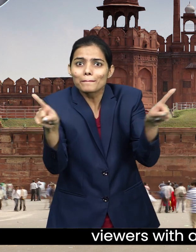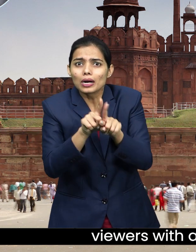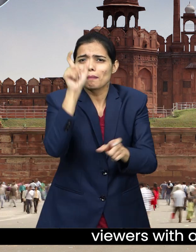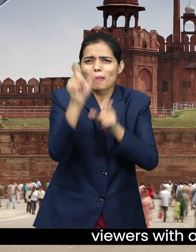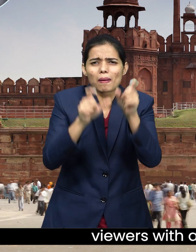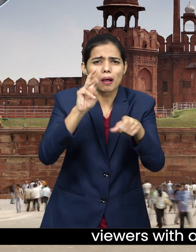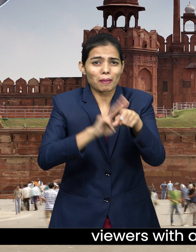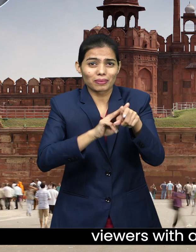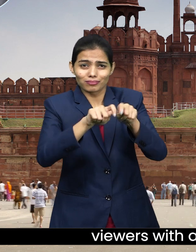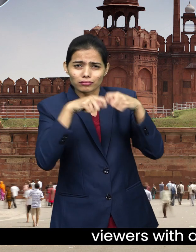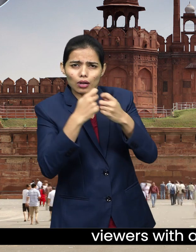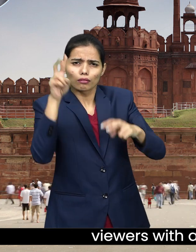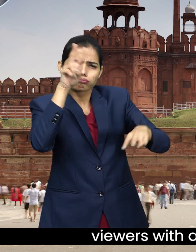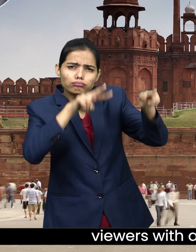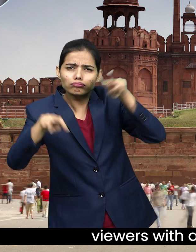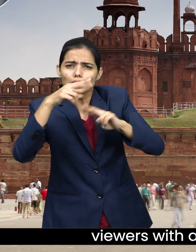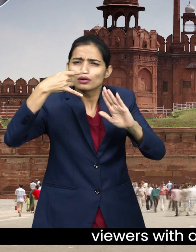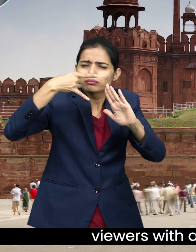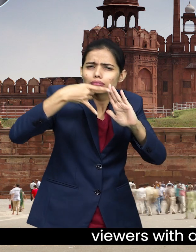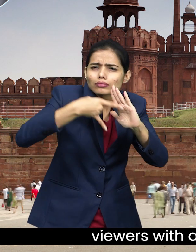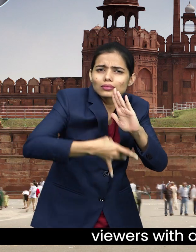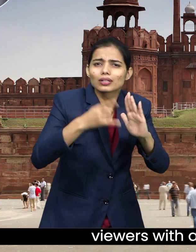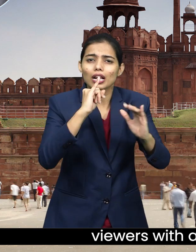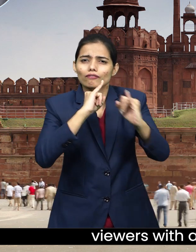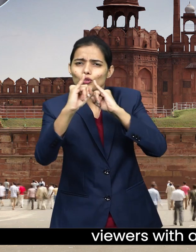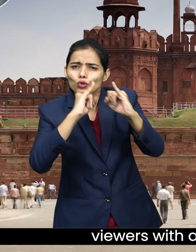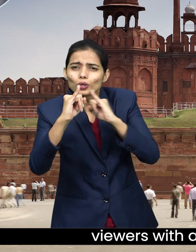with a deep interest in history.